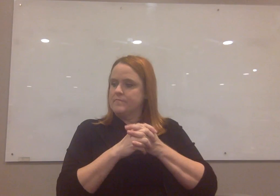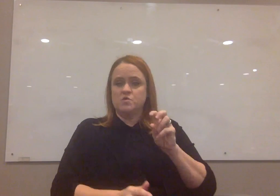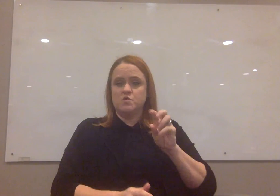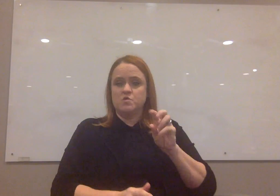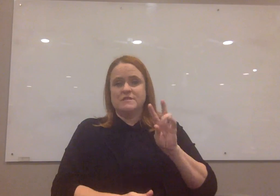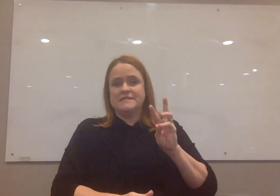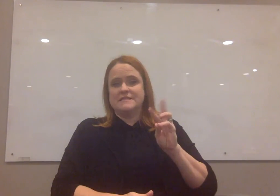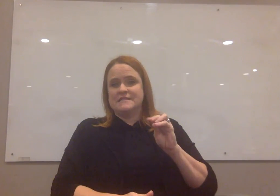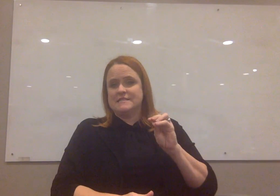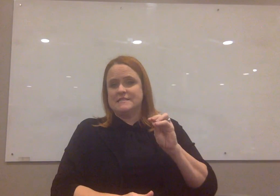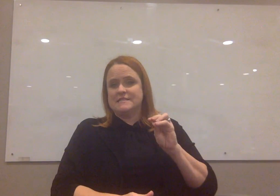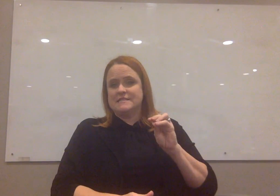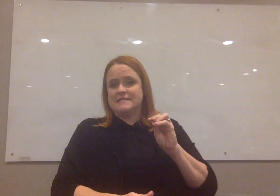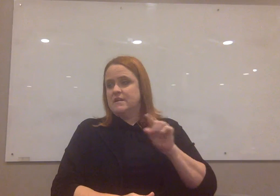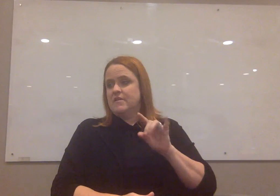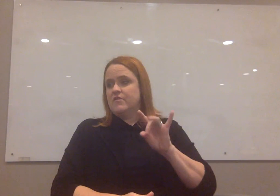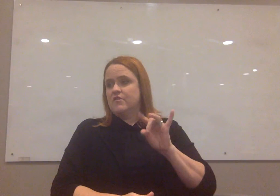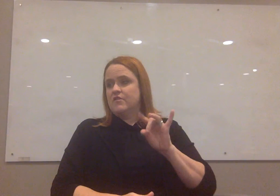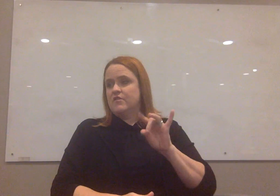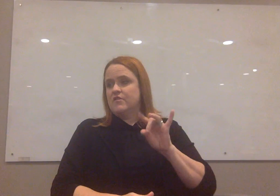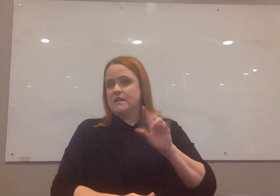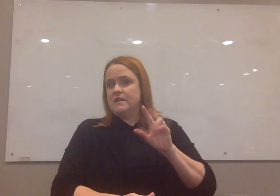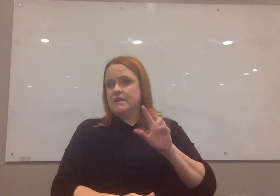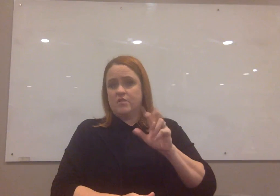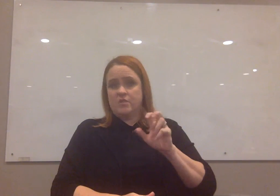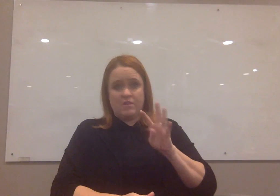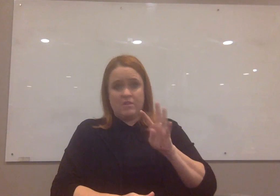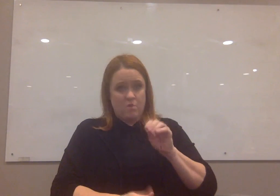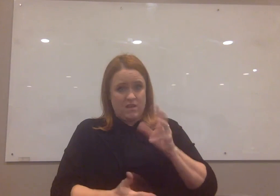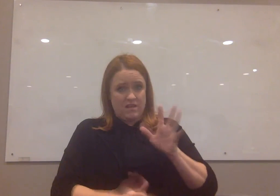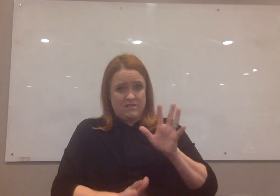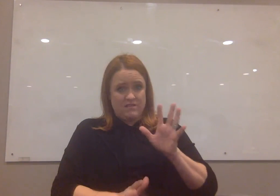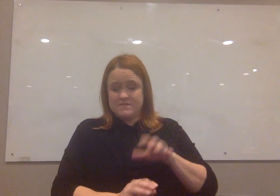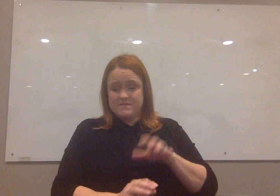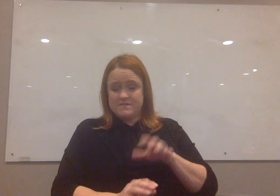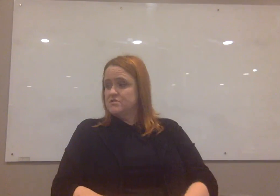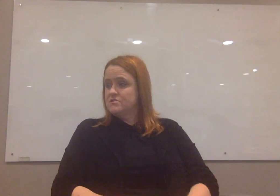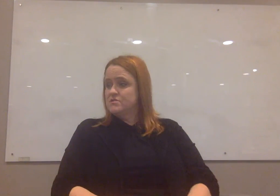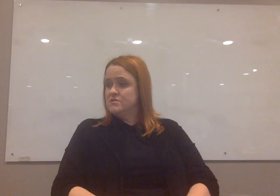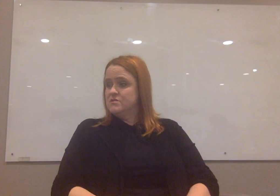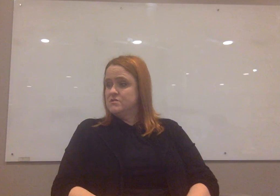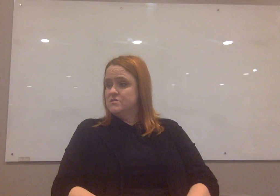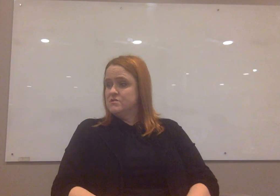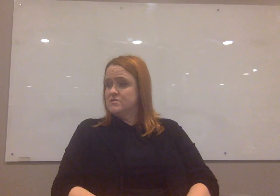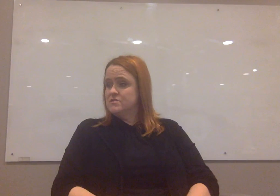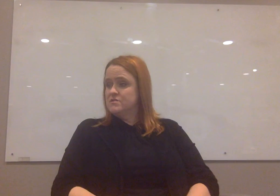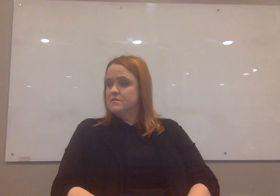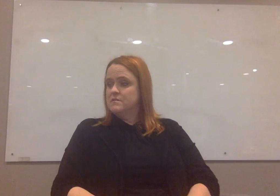takes us to 340. Does that finish the book? I think it does. Yeah, it'll finish the